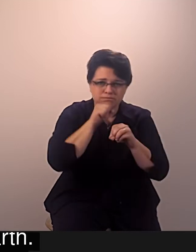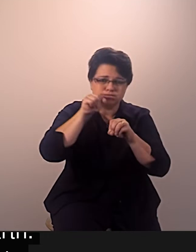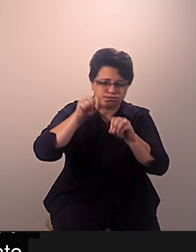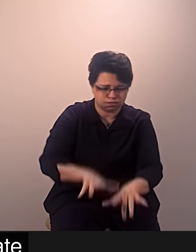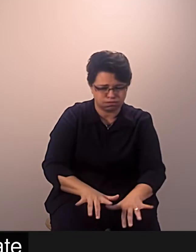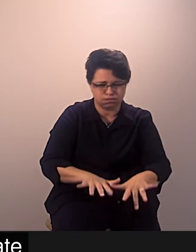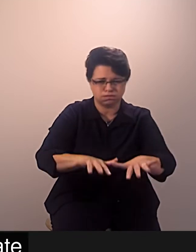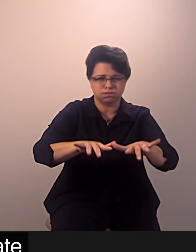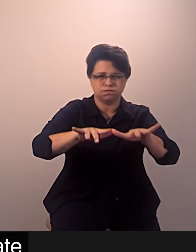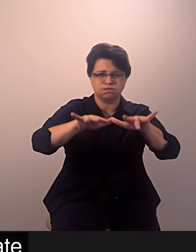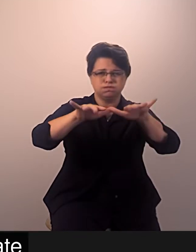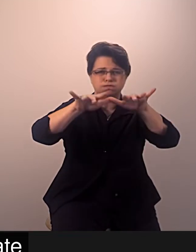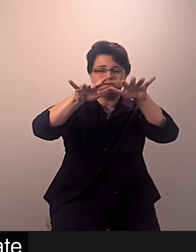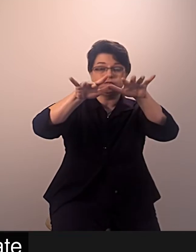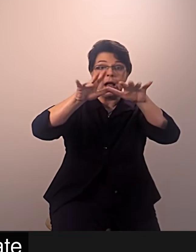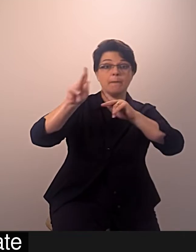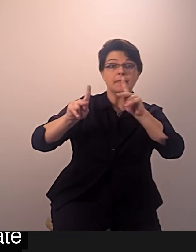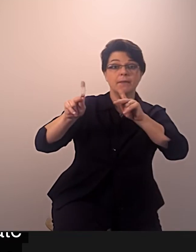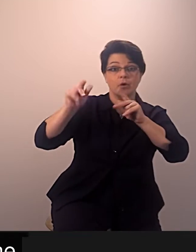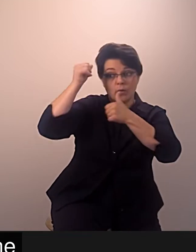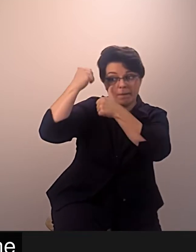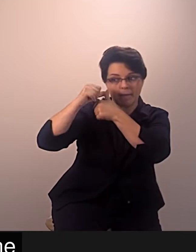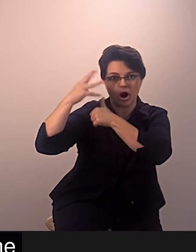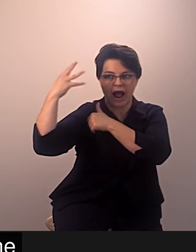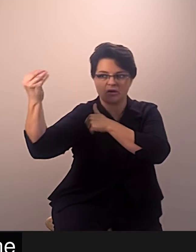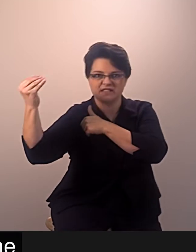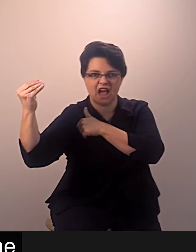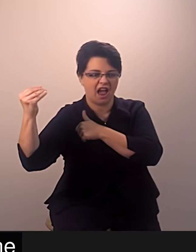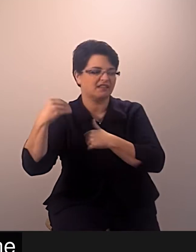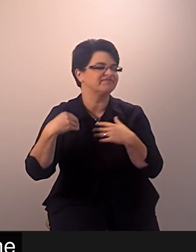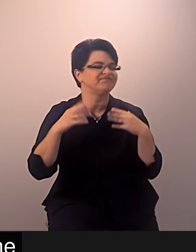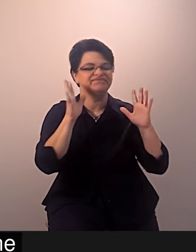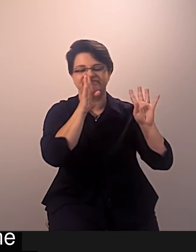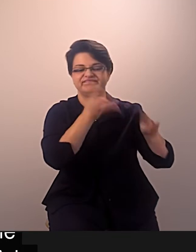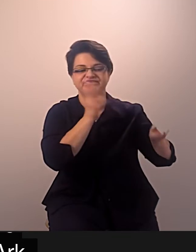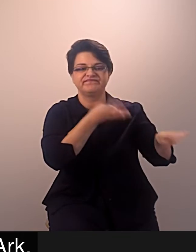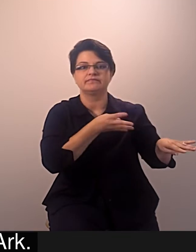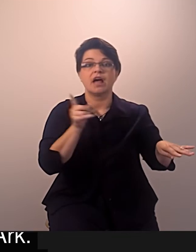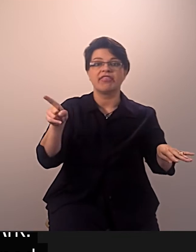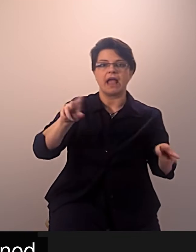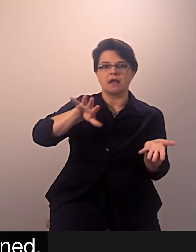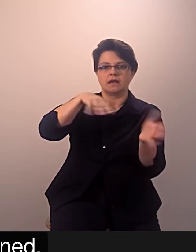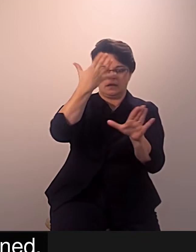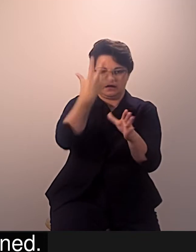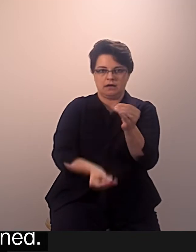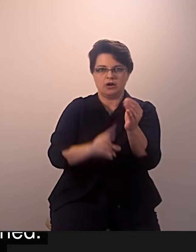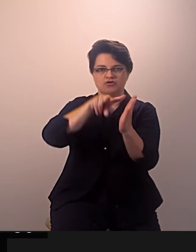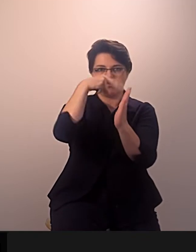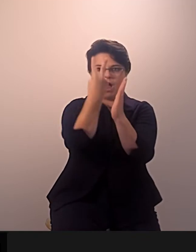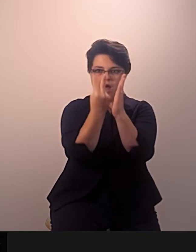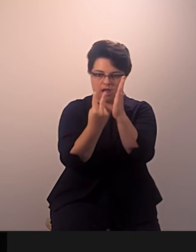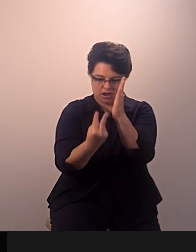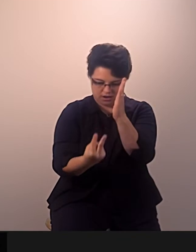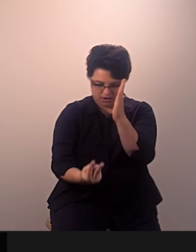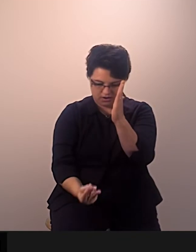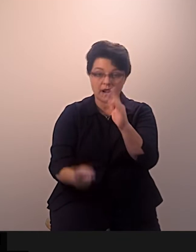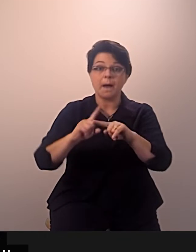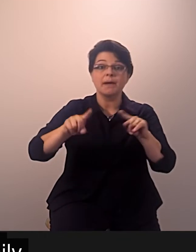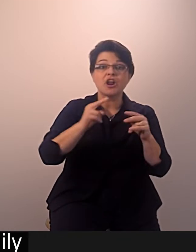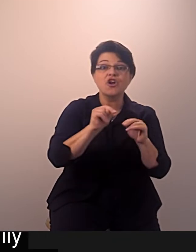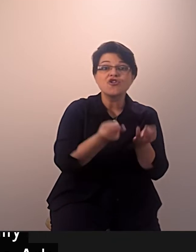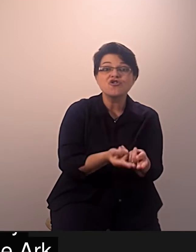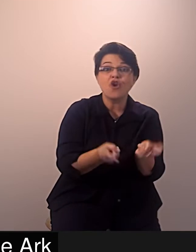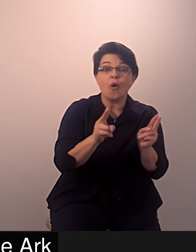for everyone outside the ark. They all drowned. But Noah and his family were safe in the